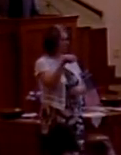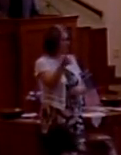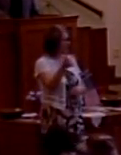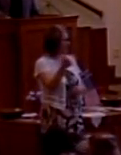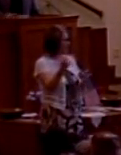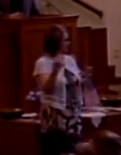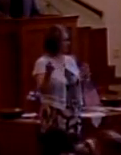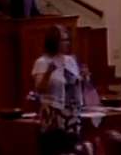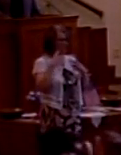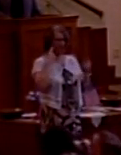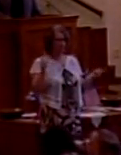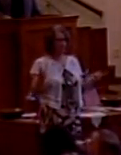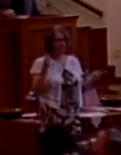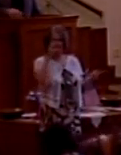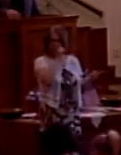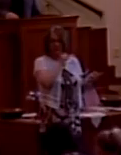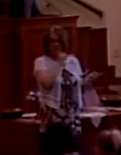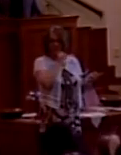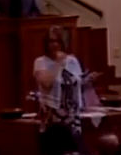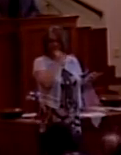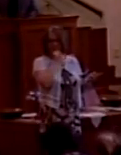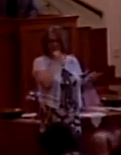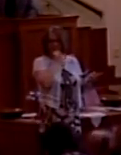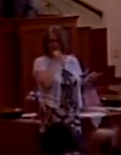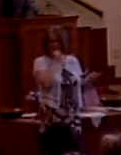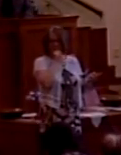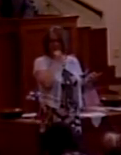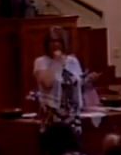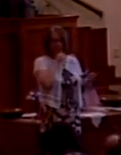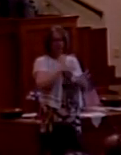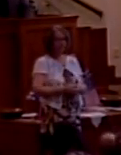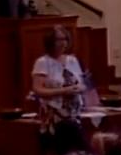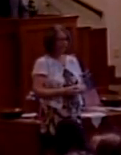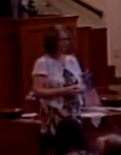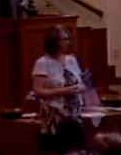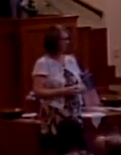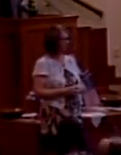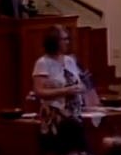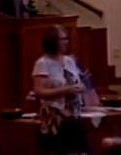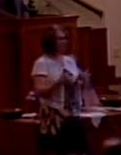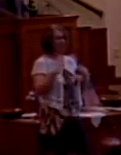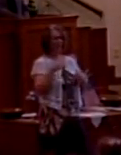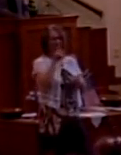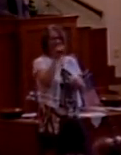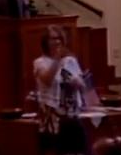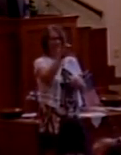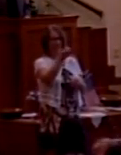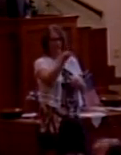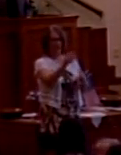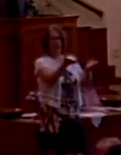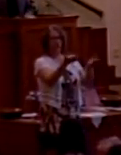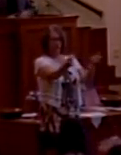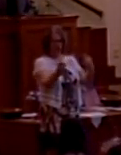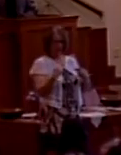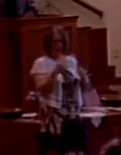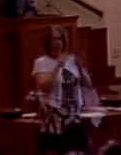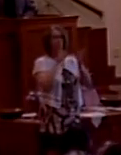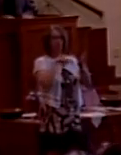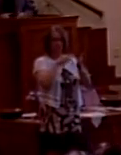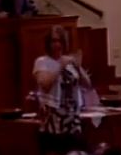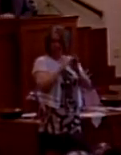other announcements I'm missing? I want to share anything? So we'll have the deacons and ushers come at this time. We'll have the reading of our